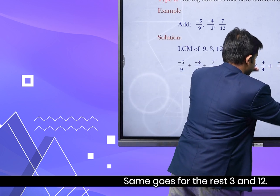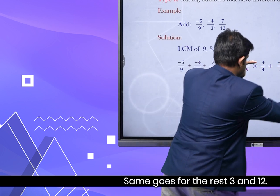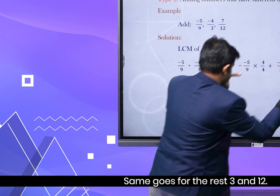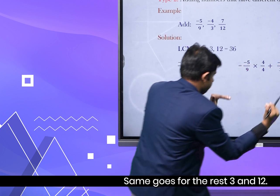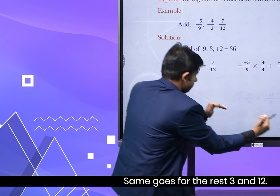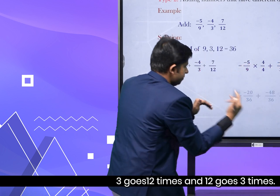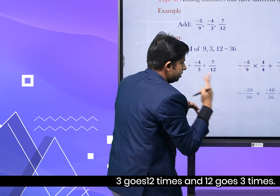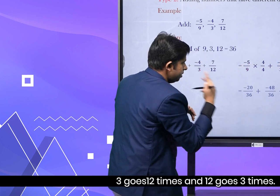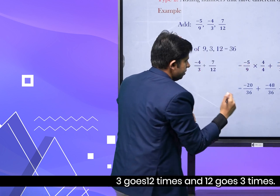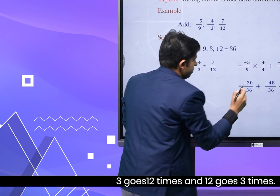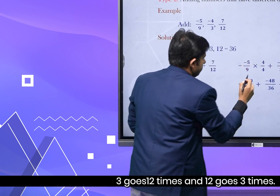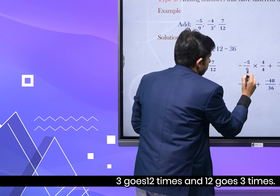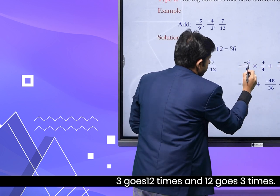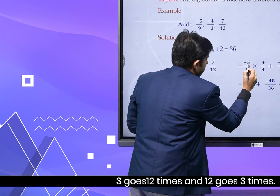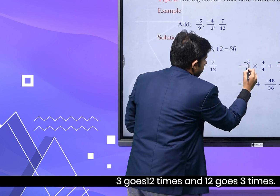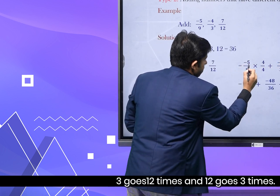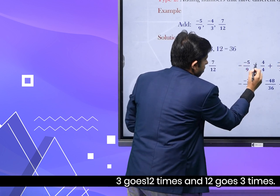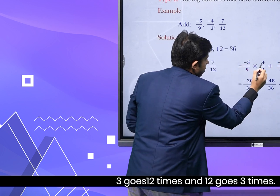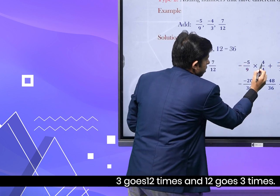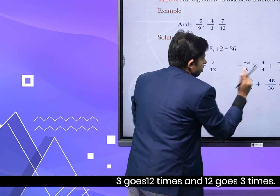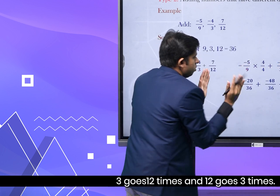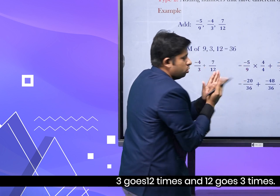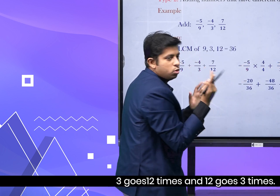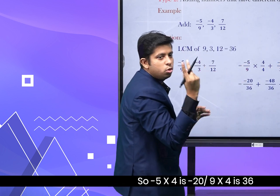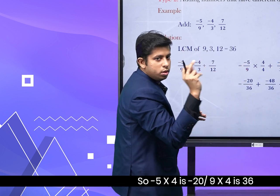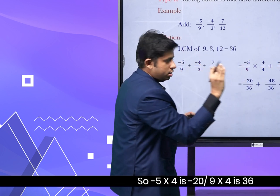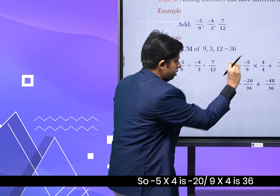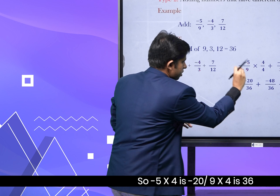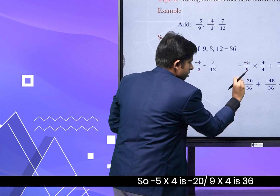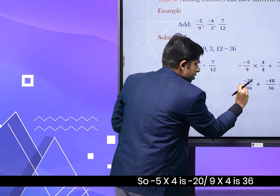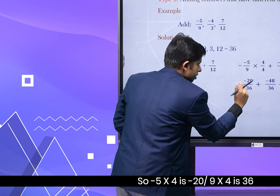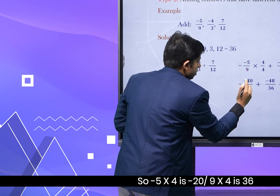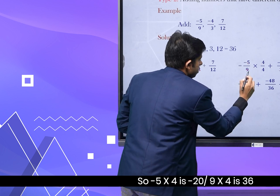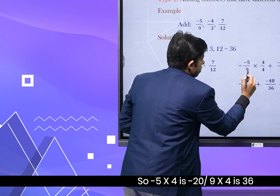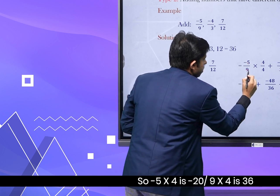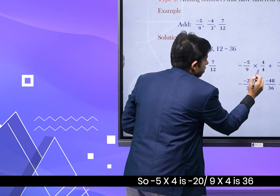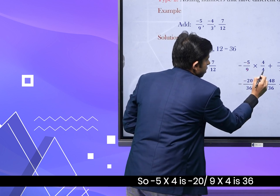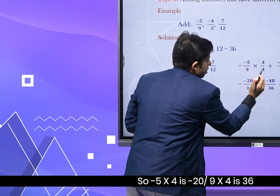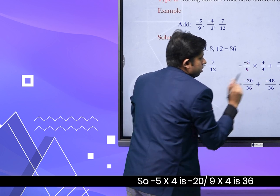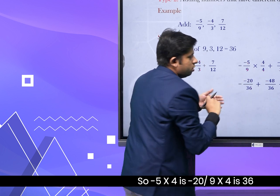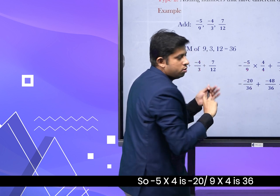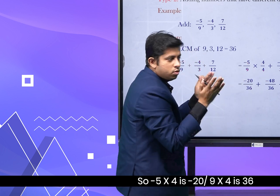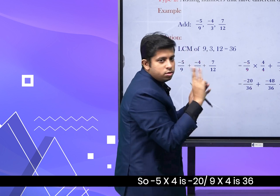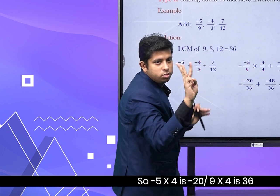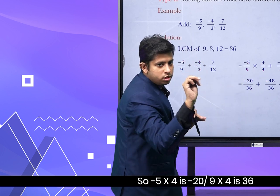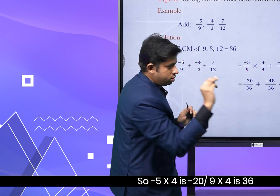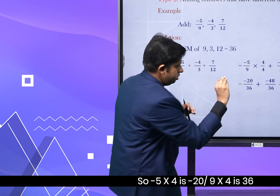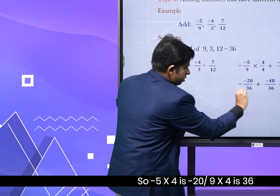12. 3 goes 12 times and 12 goes 3 times. So minus 5 into 4 is minus